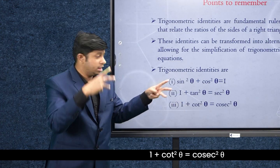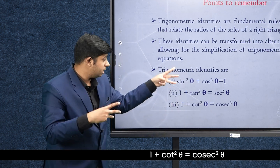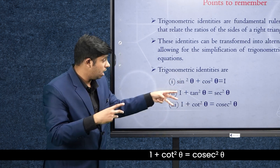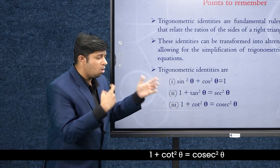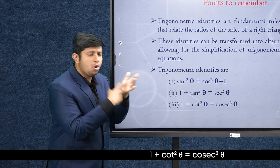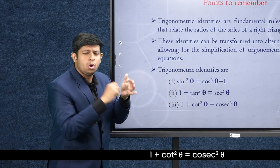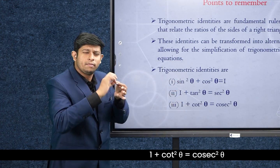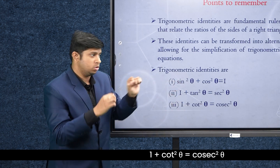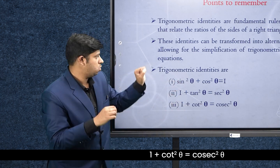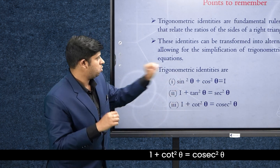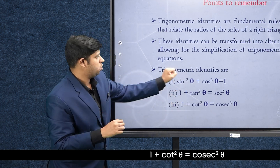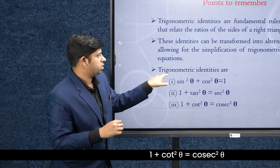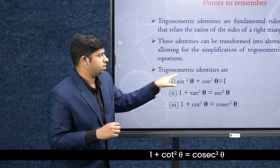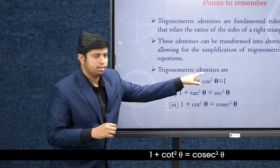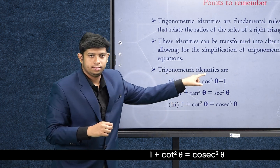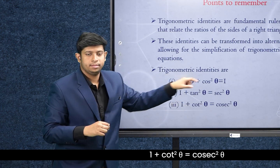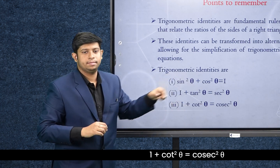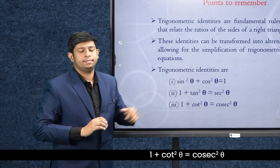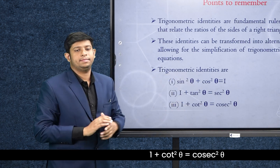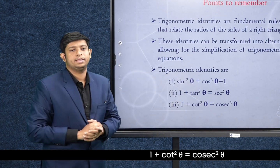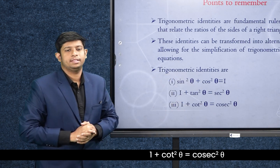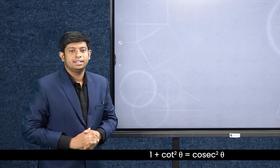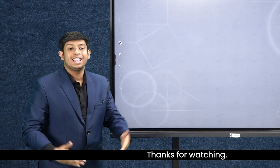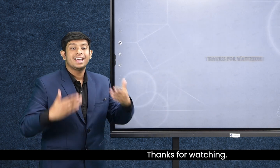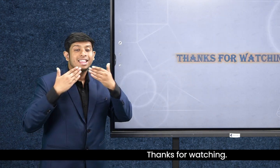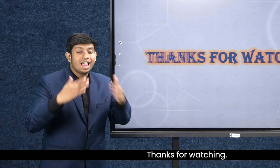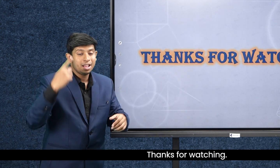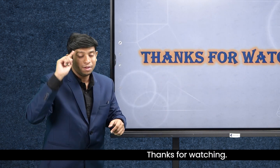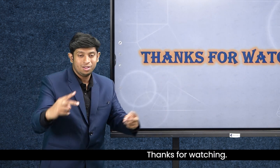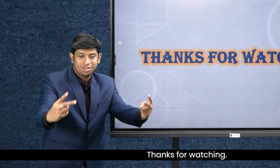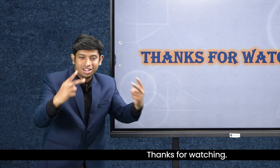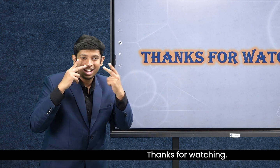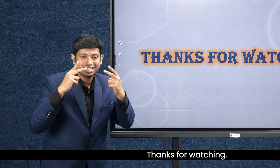cosecant square theta. Thanks for watching.